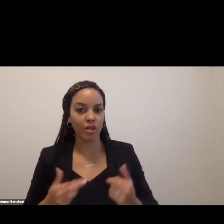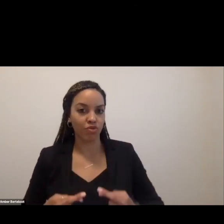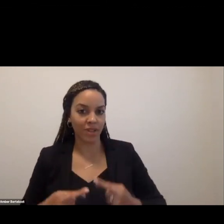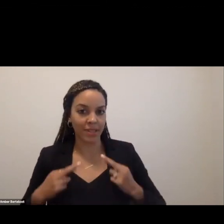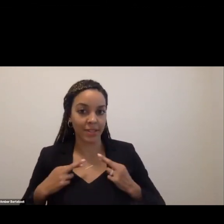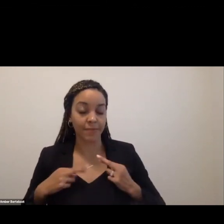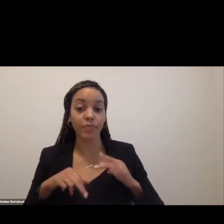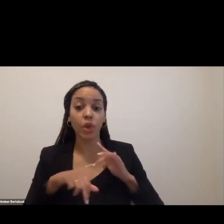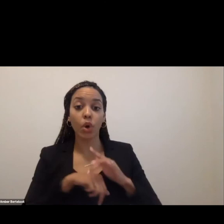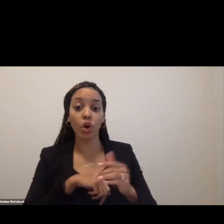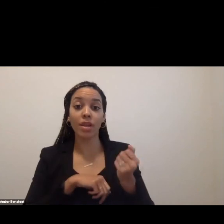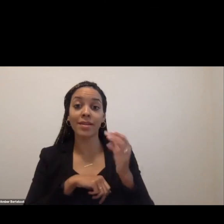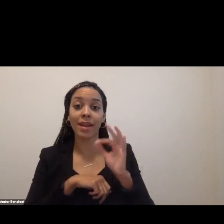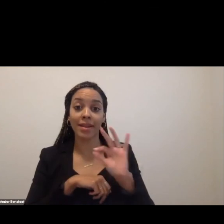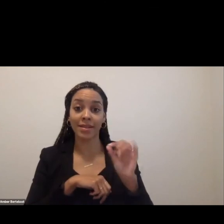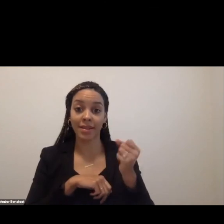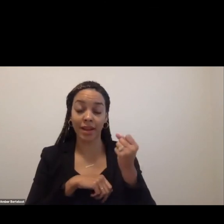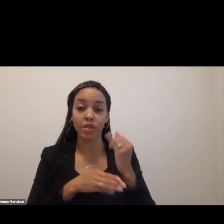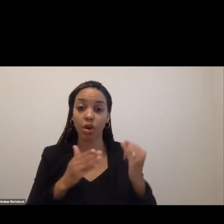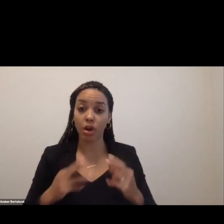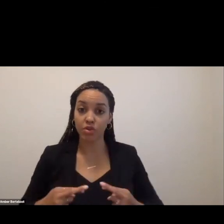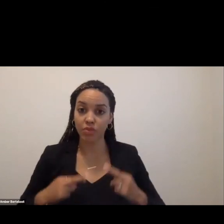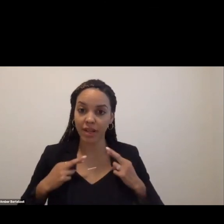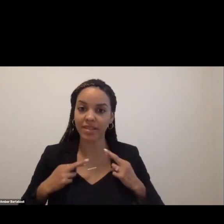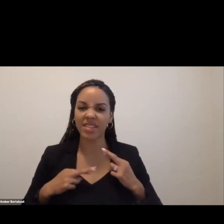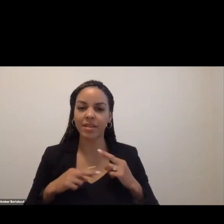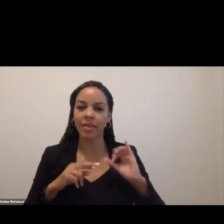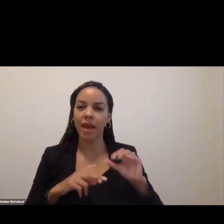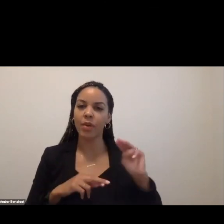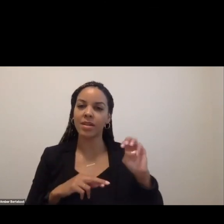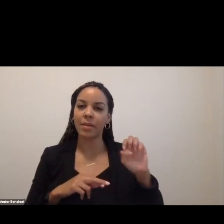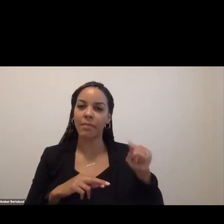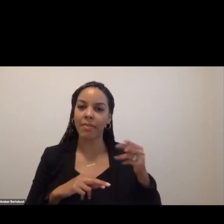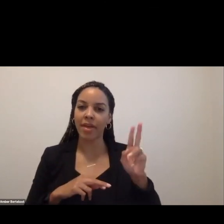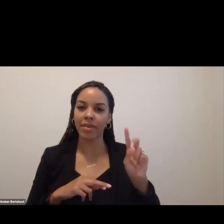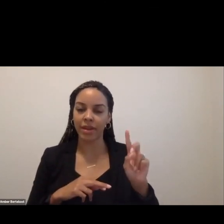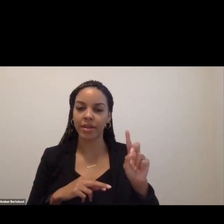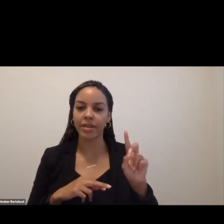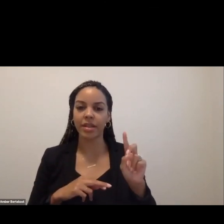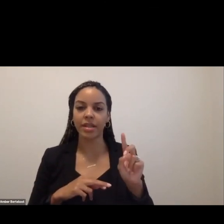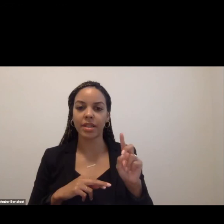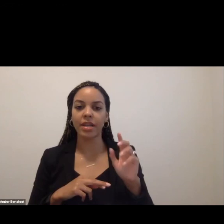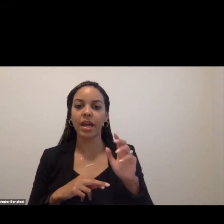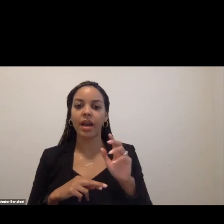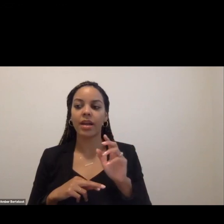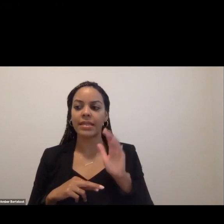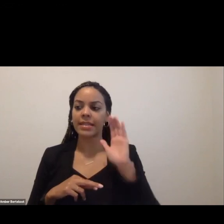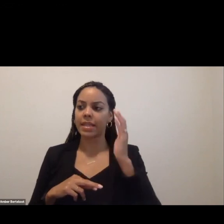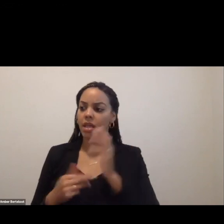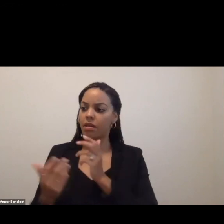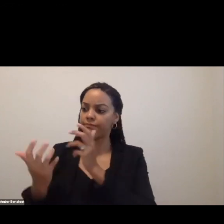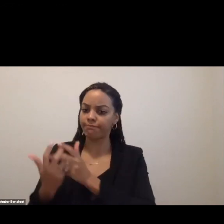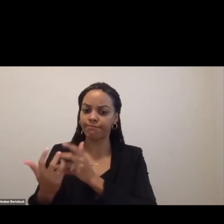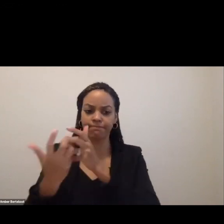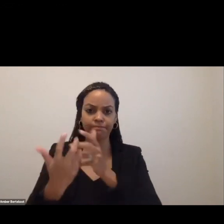early 1990s, artist residencies as a method and formula seemed to correspond to many